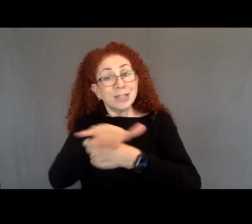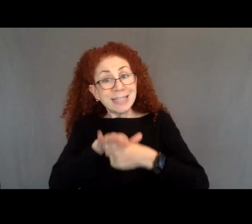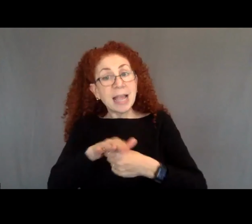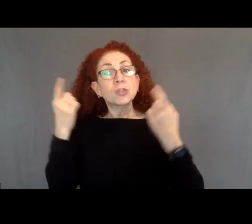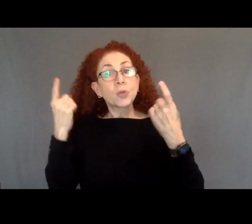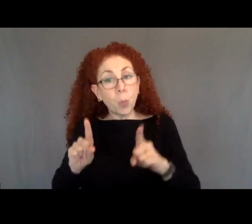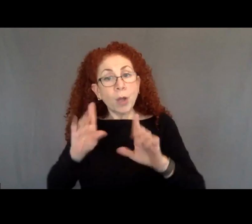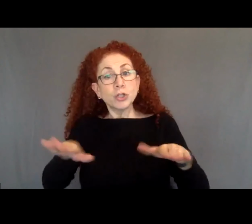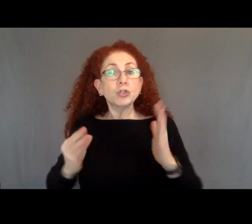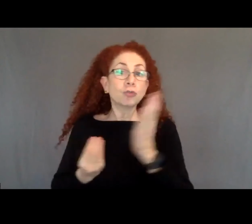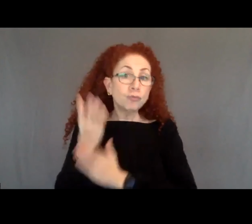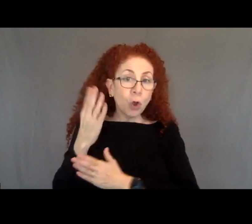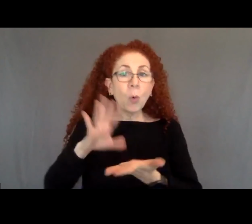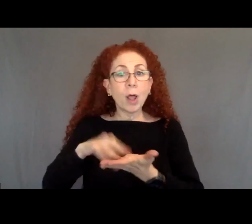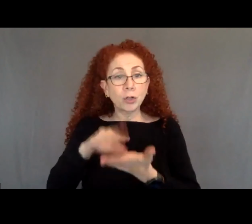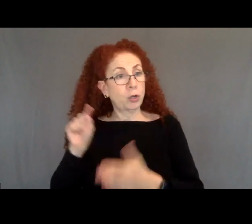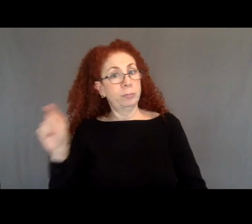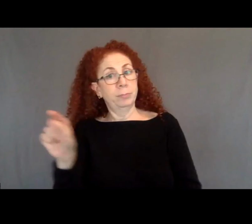grow and learn. In